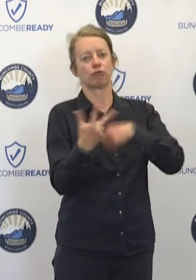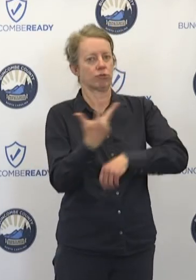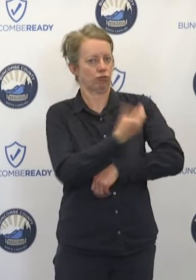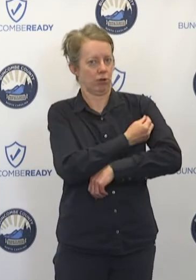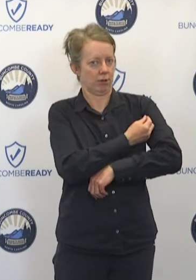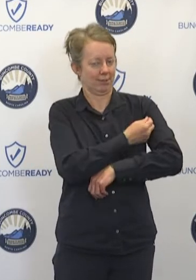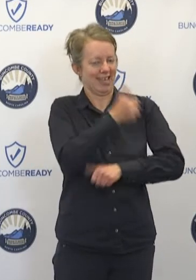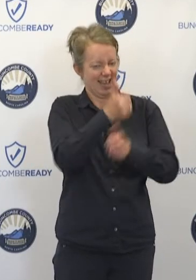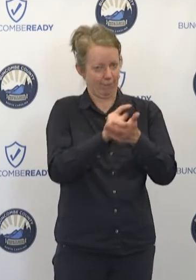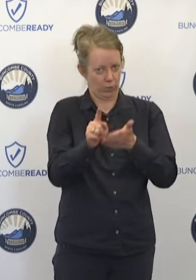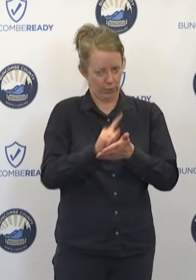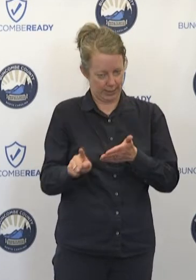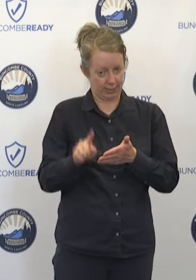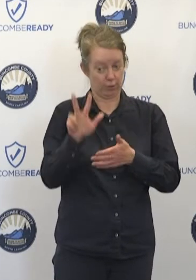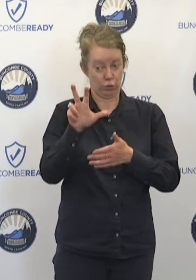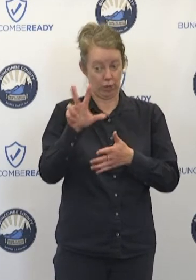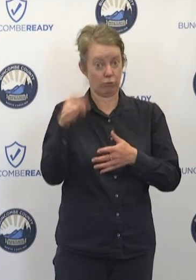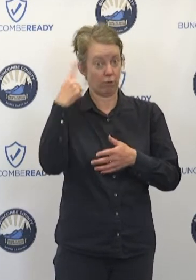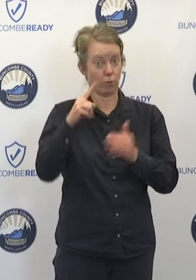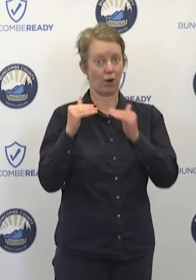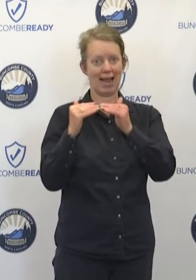each week for equity projects.